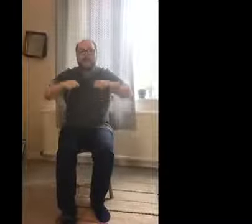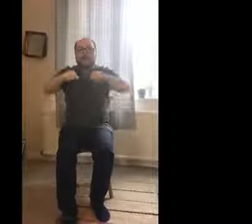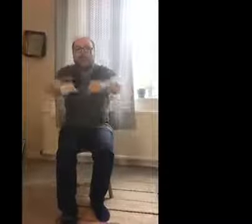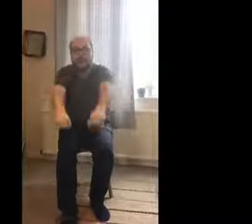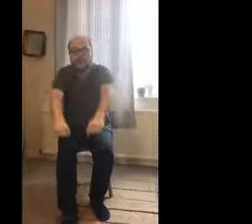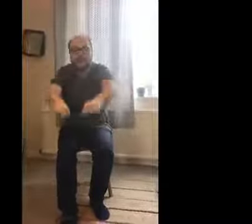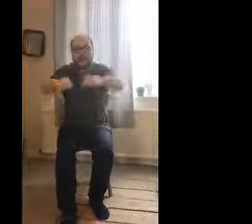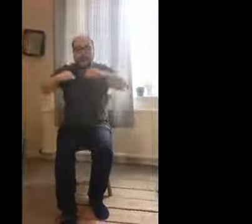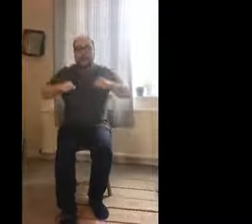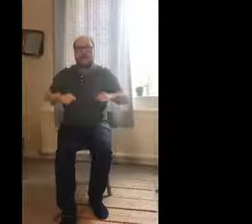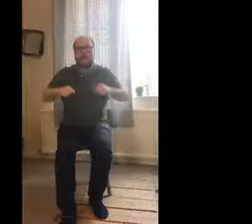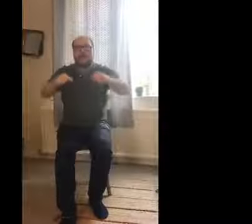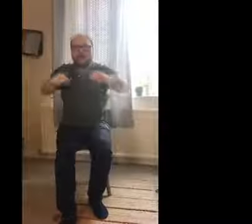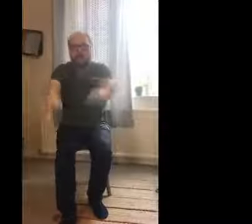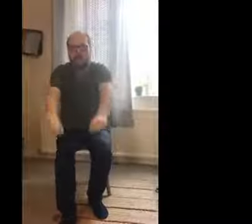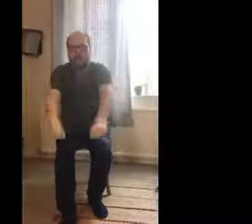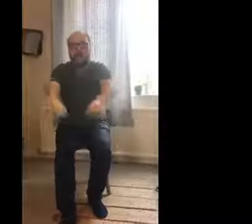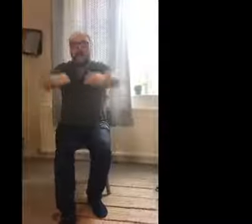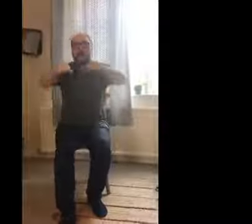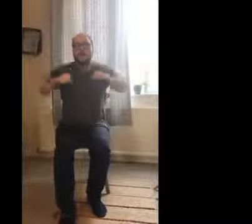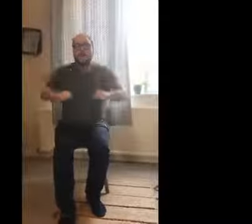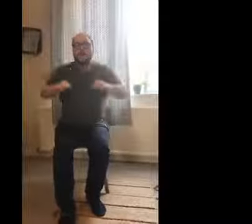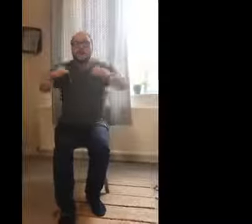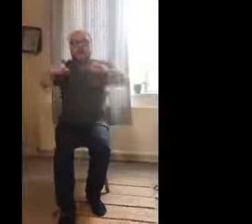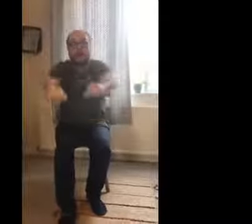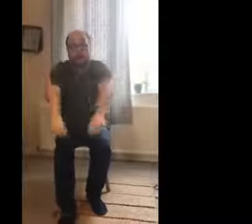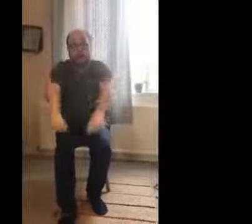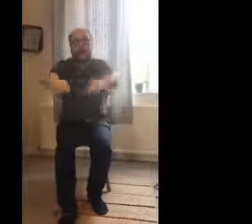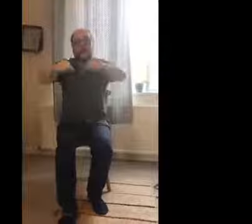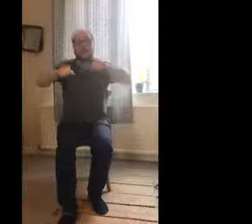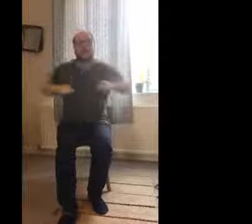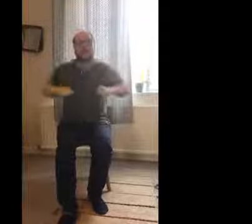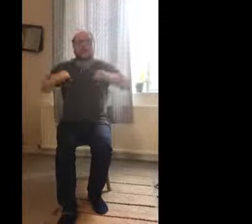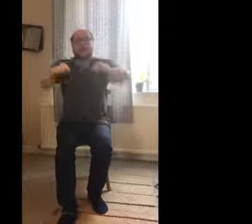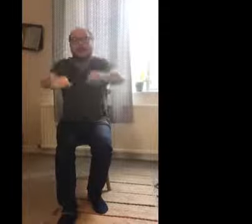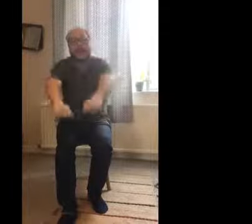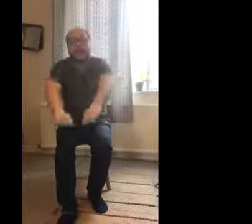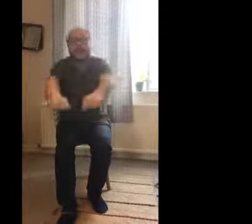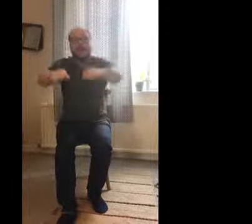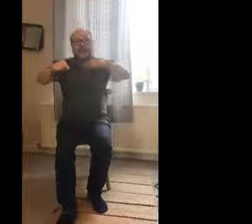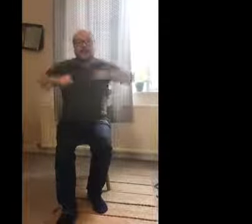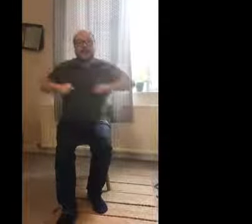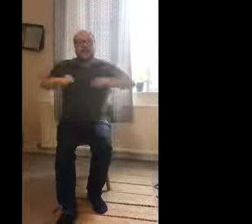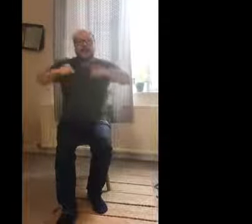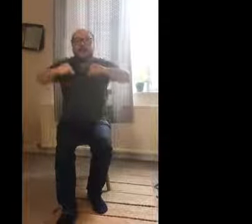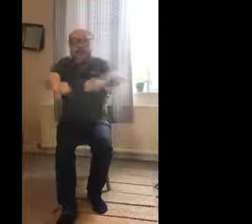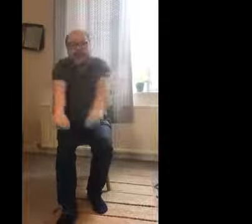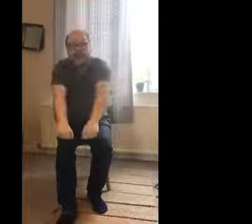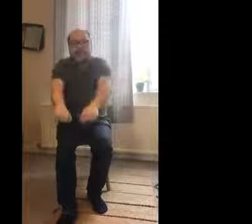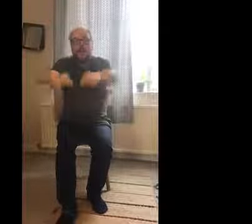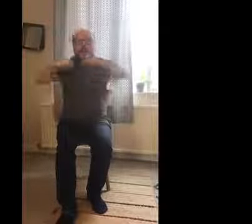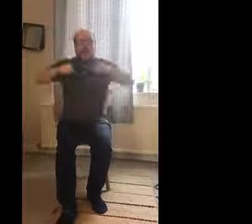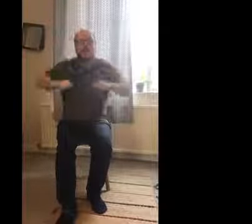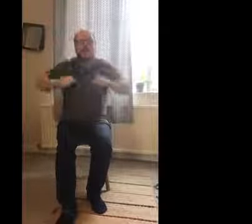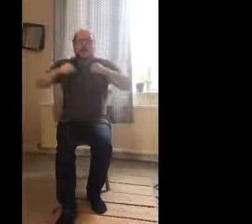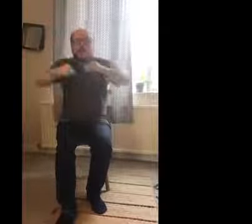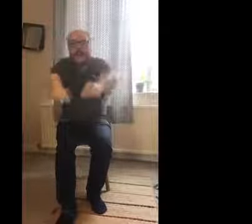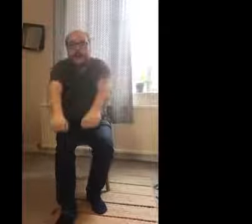is but a dream. One more time. Row, row your boat. Gently down the stream. Merrily,